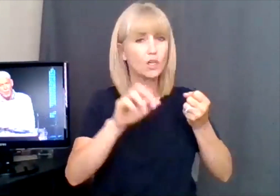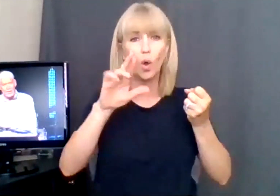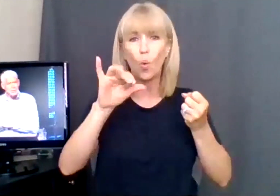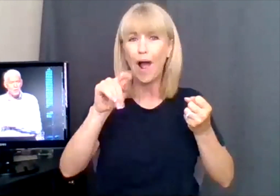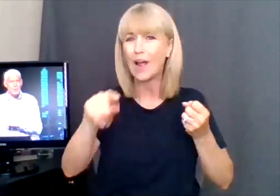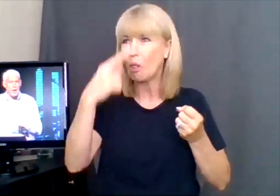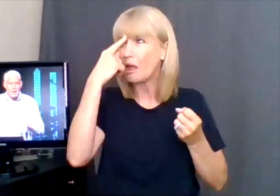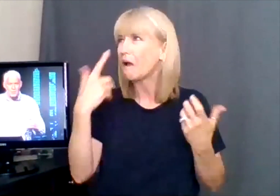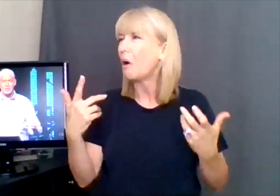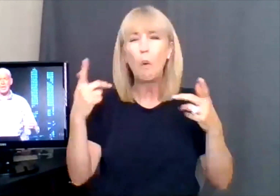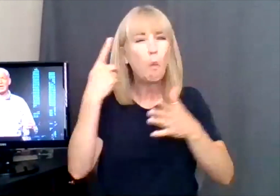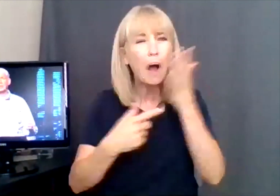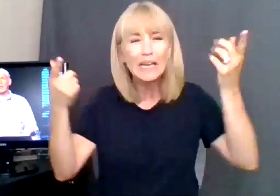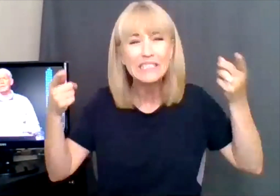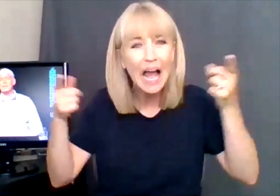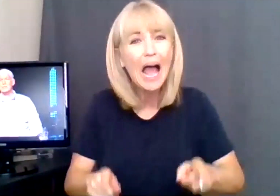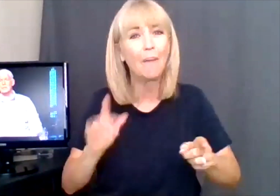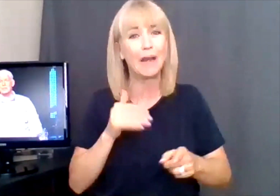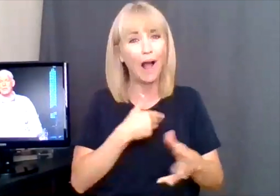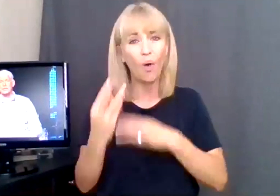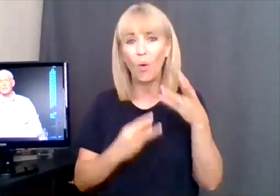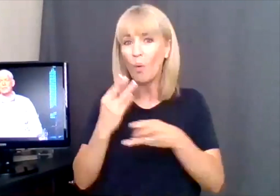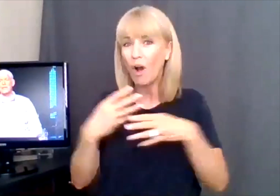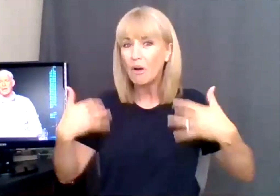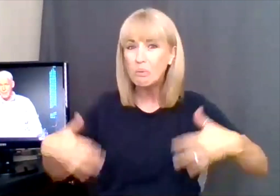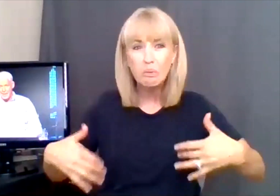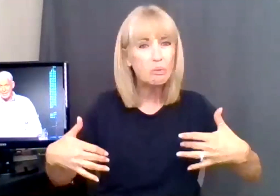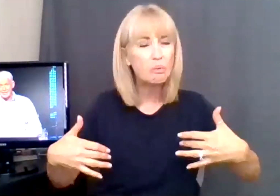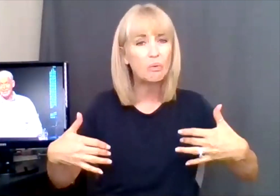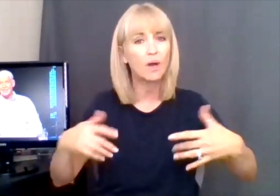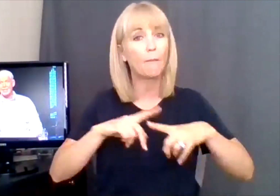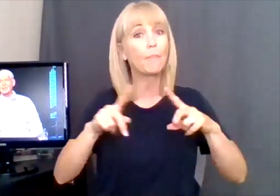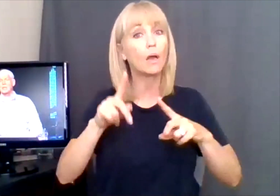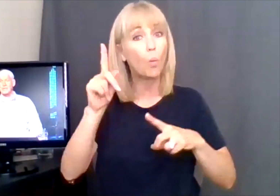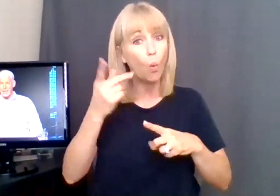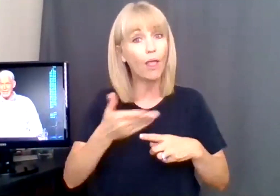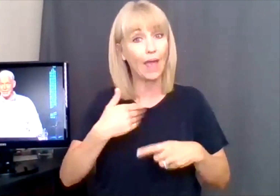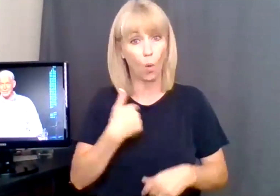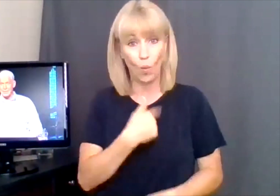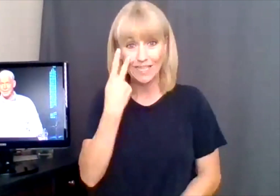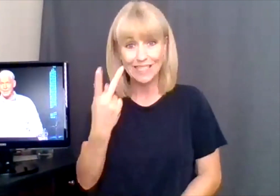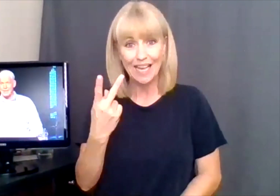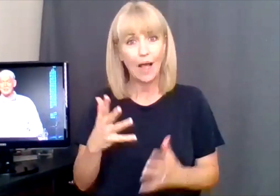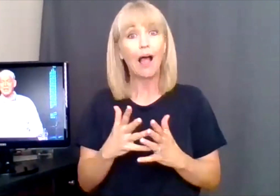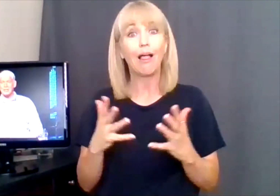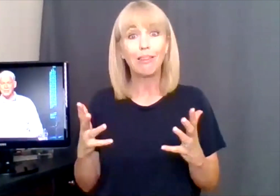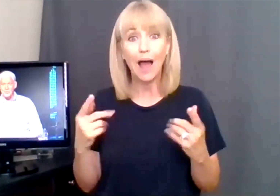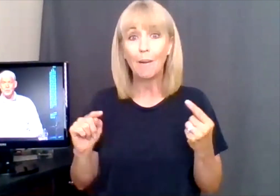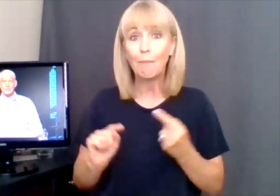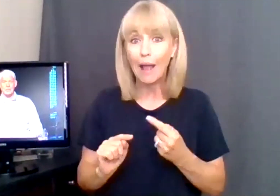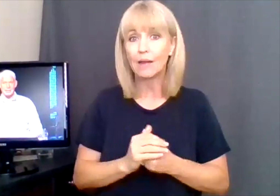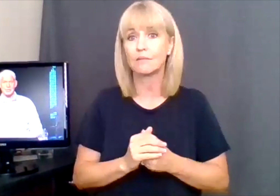we're thinking, what is going on? Where's the chaos? But one thing that was demonstrated is there's a lot of pain. There's a lot of anger. There's a lot